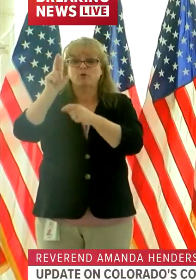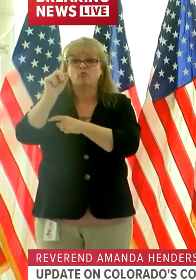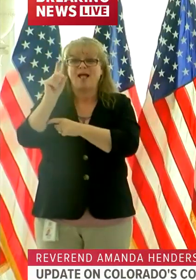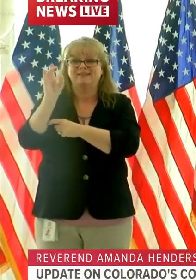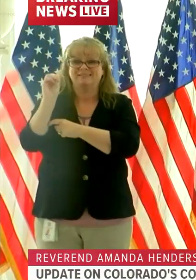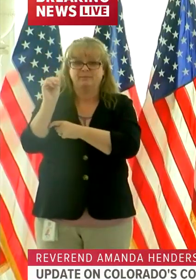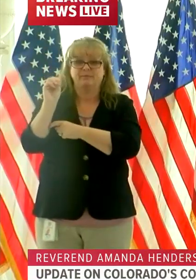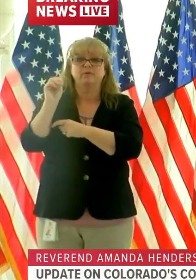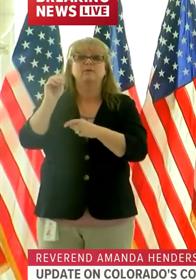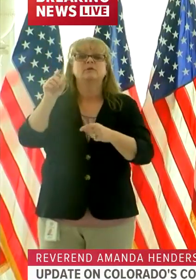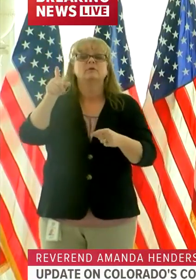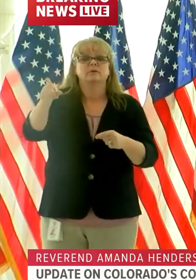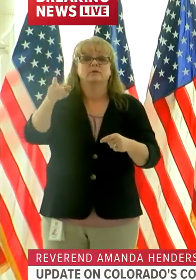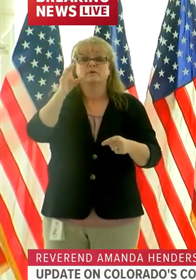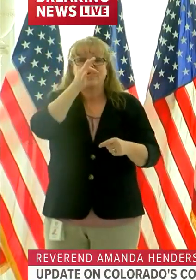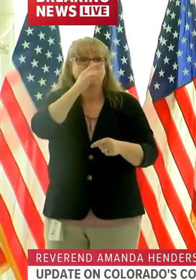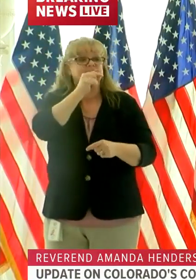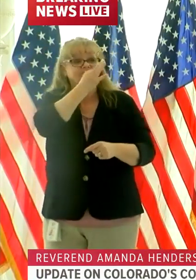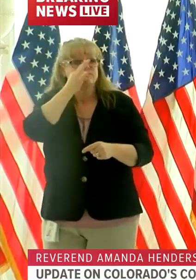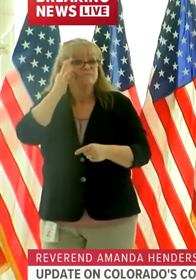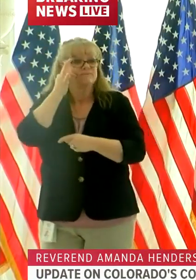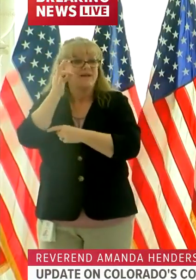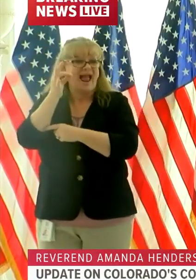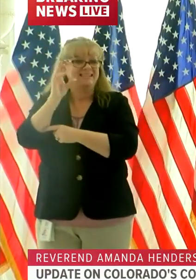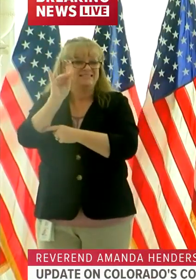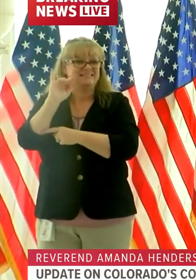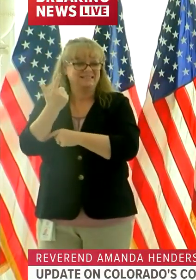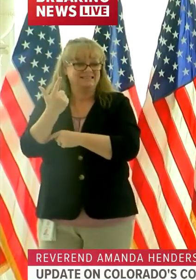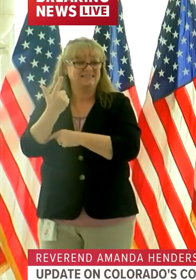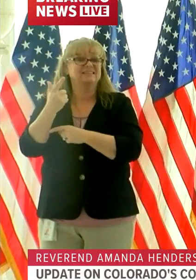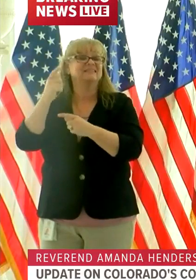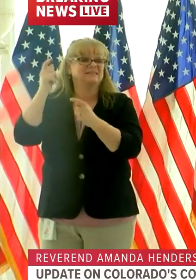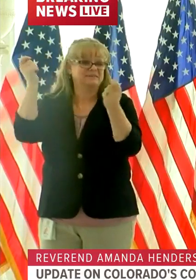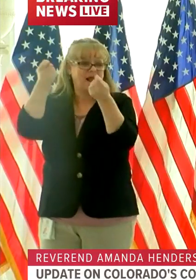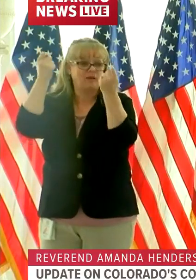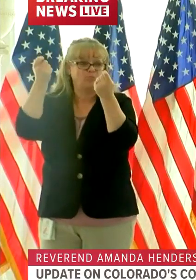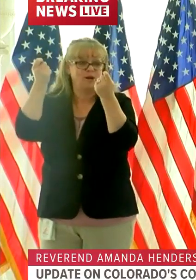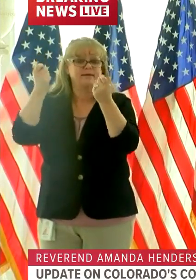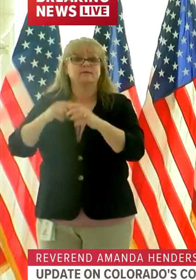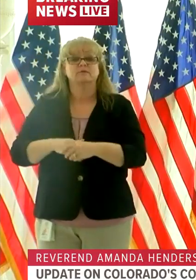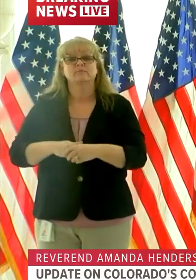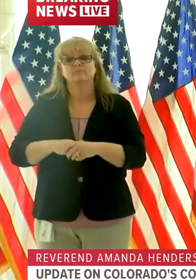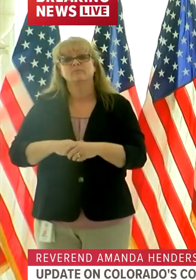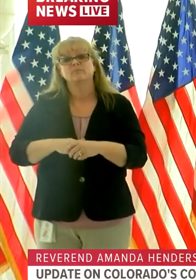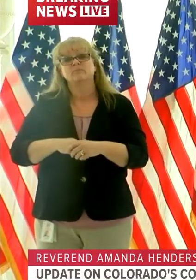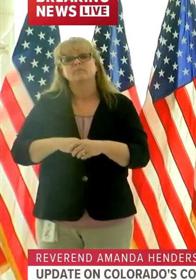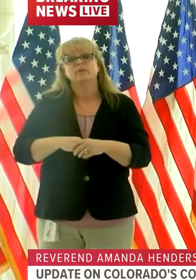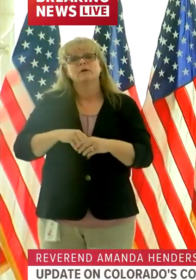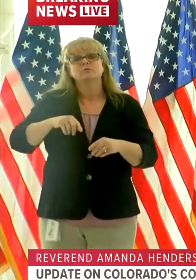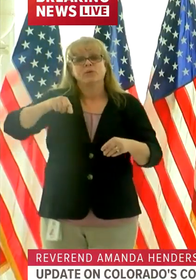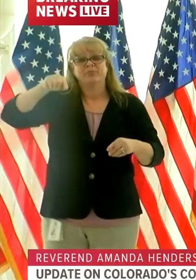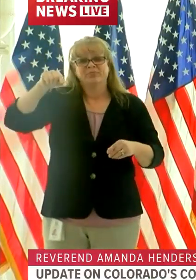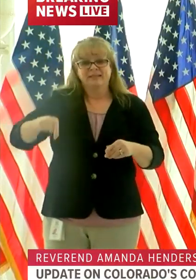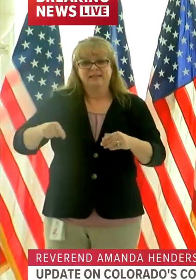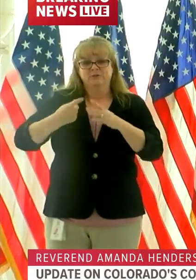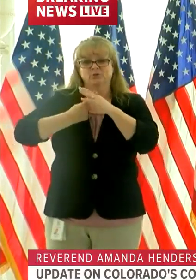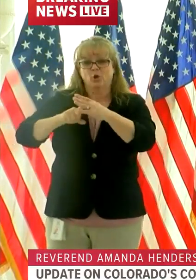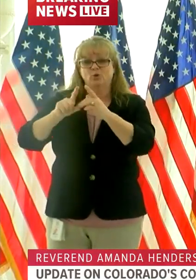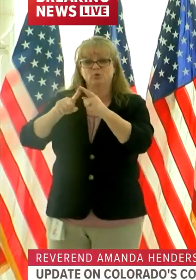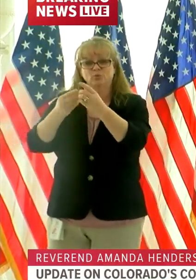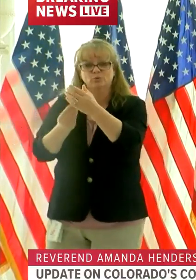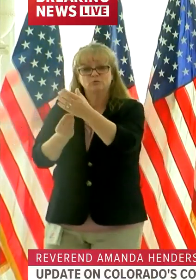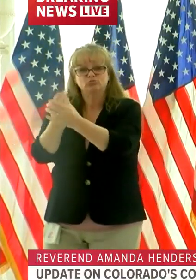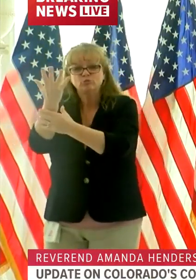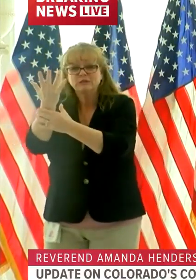typically a time when we are celebrating spring and marking our holy rituals, spending time with family